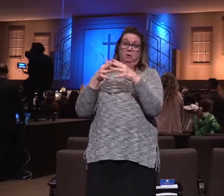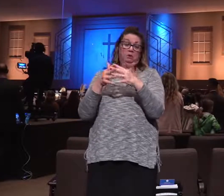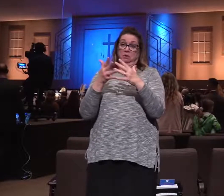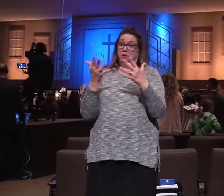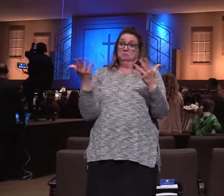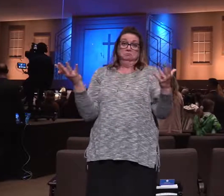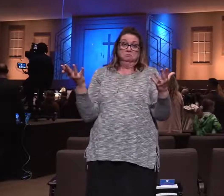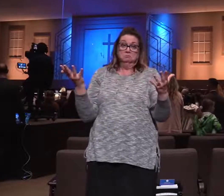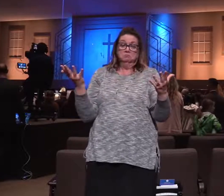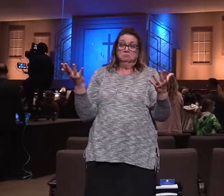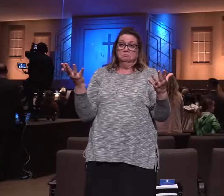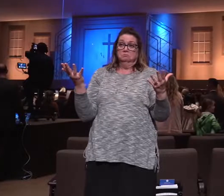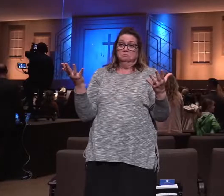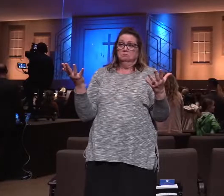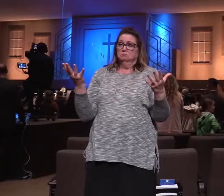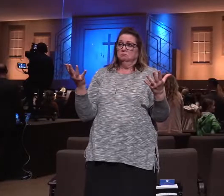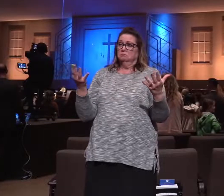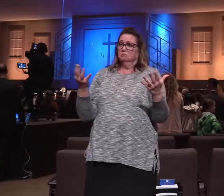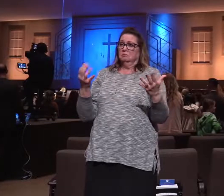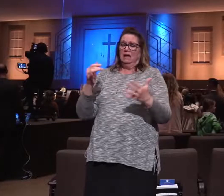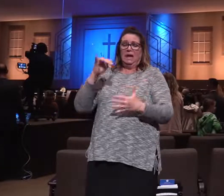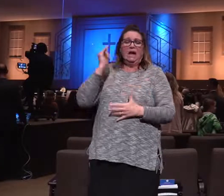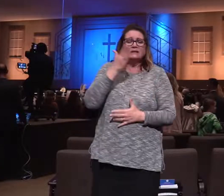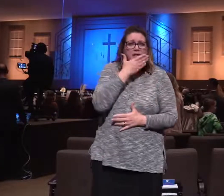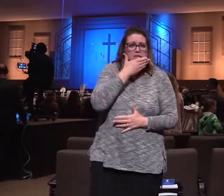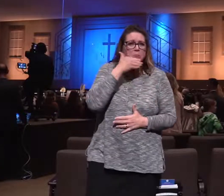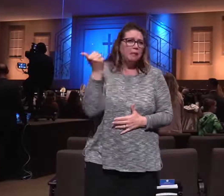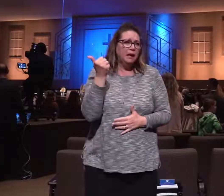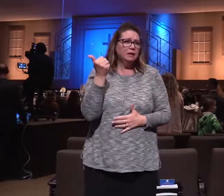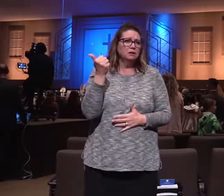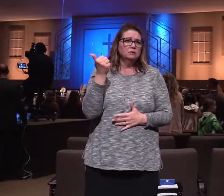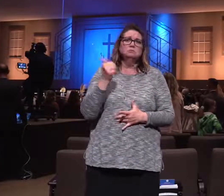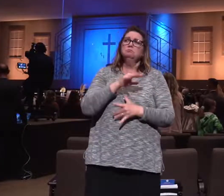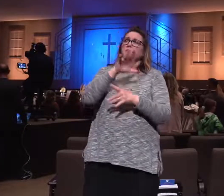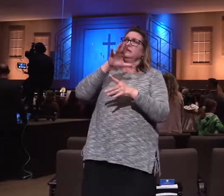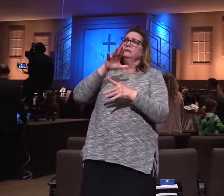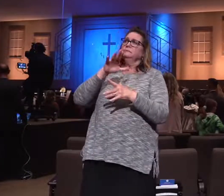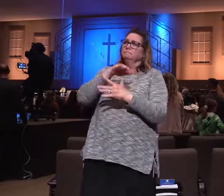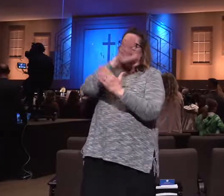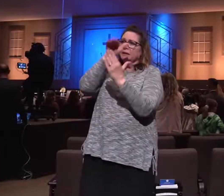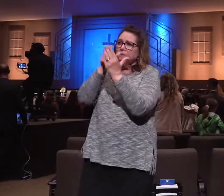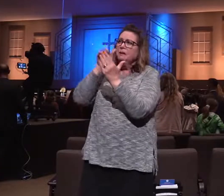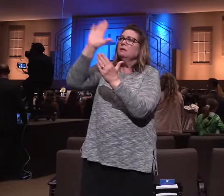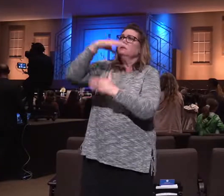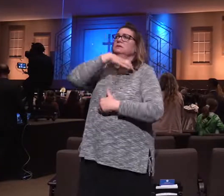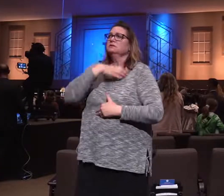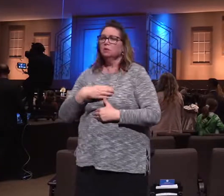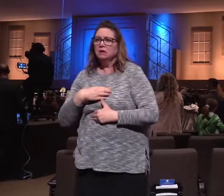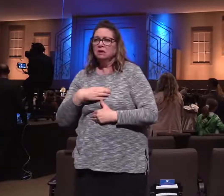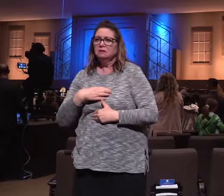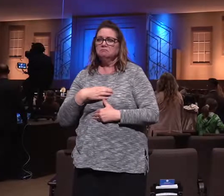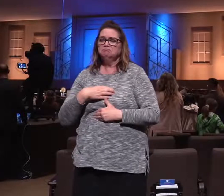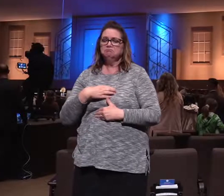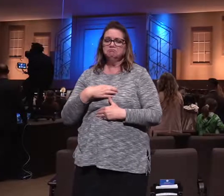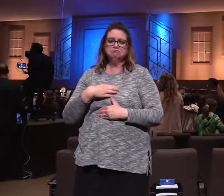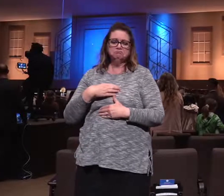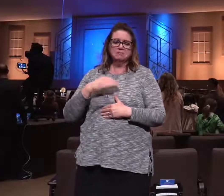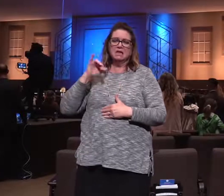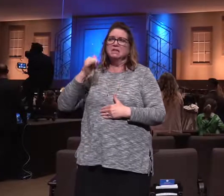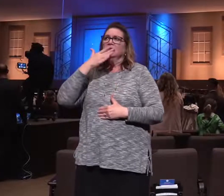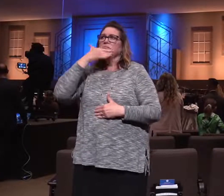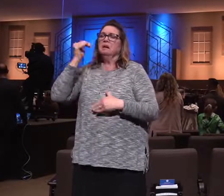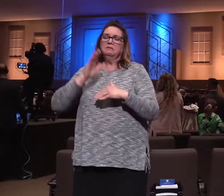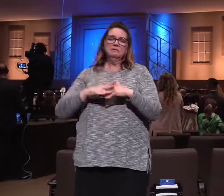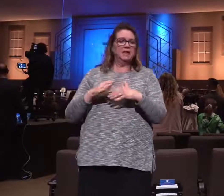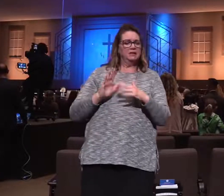And I would rather be in the center of the will of God, seeing Him do things like this, than finding my own personal comfort zone. I'm